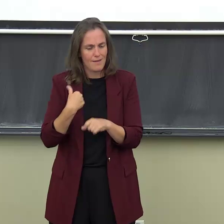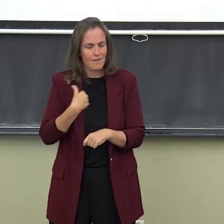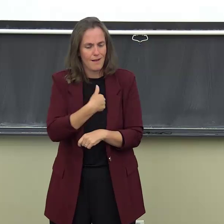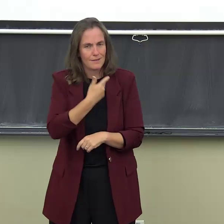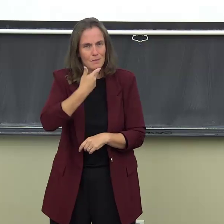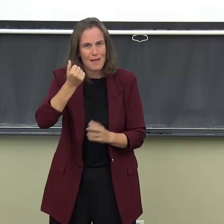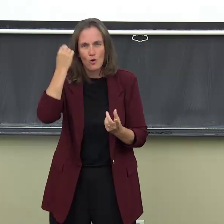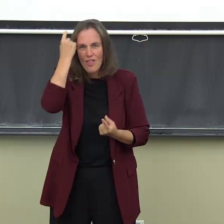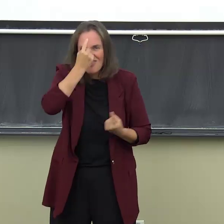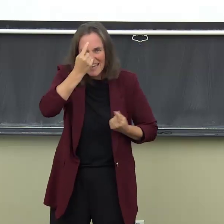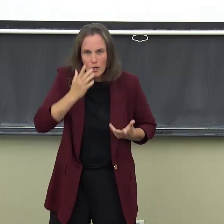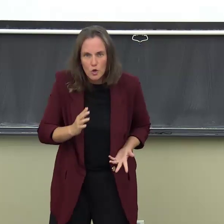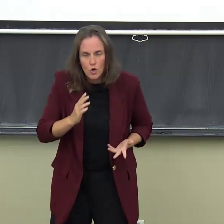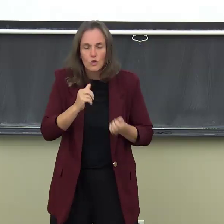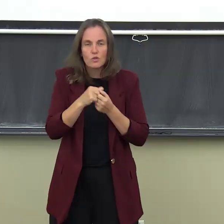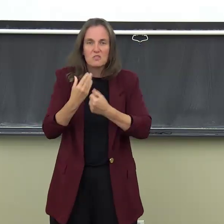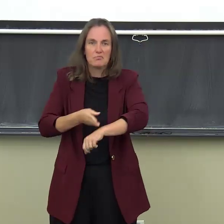better people, and